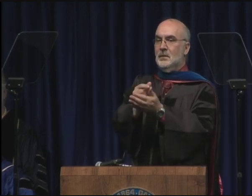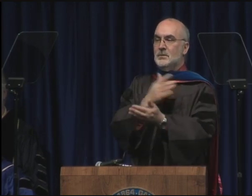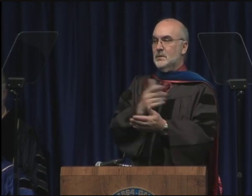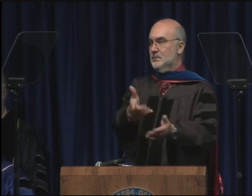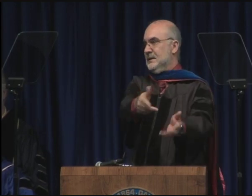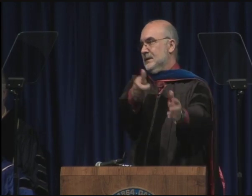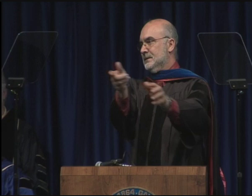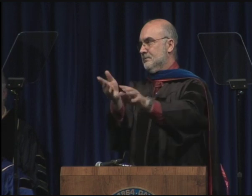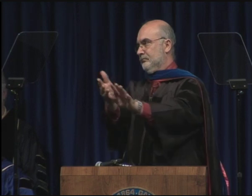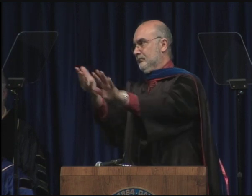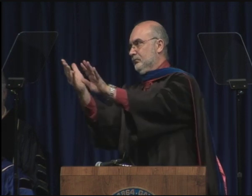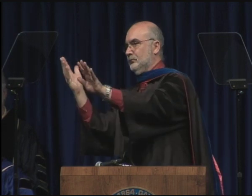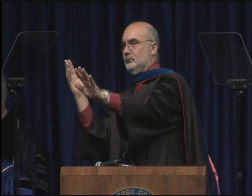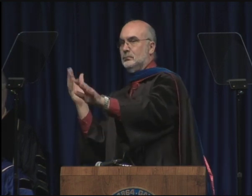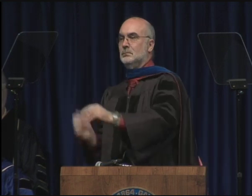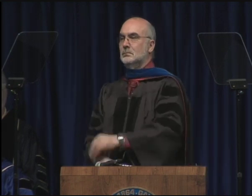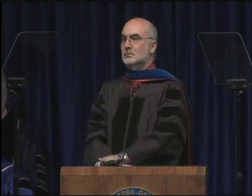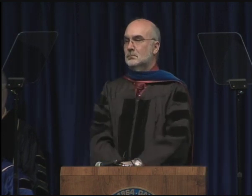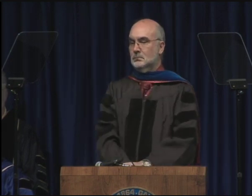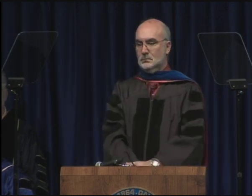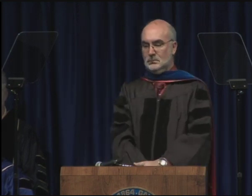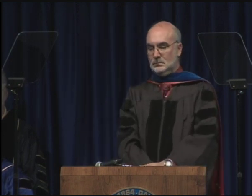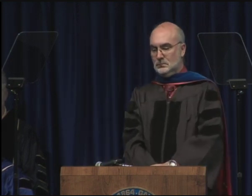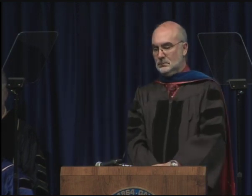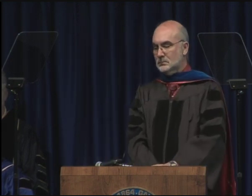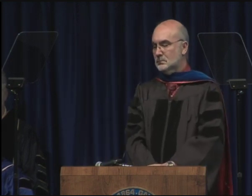Will the Master of Public Administration graduates please come forward?